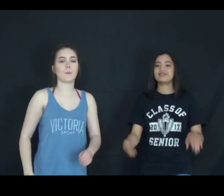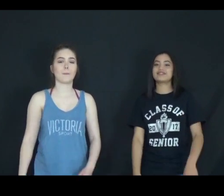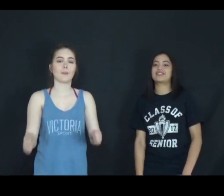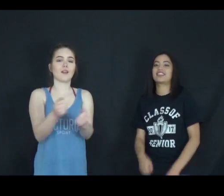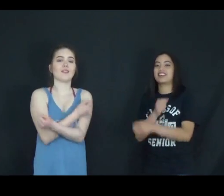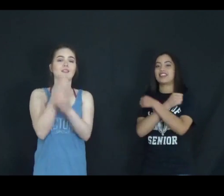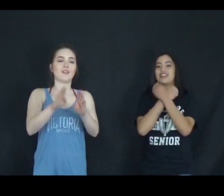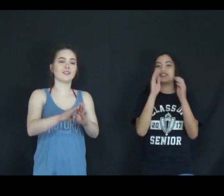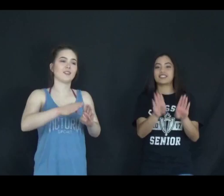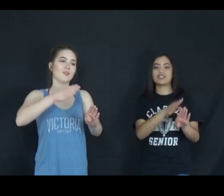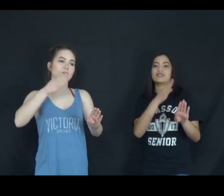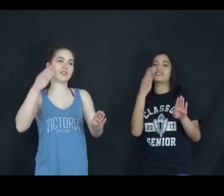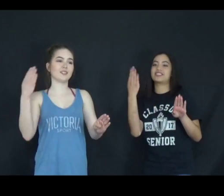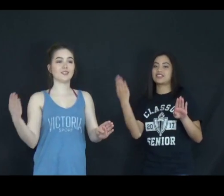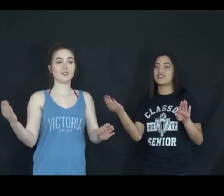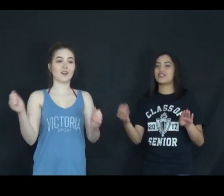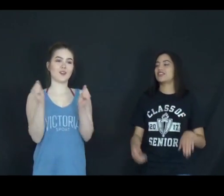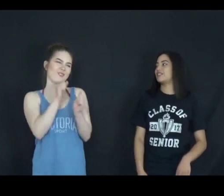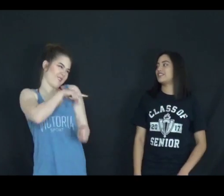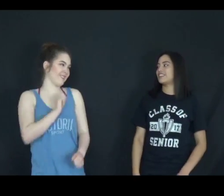door. Love is an open door.